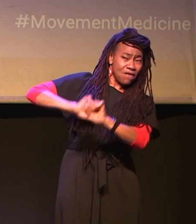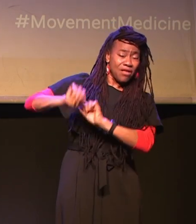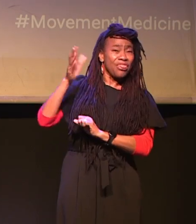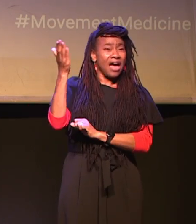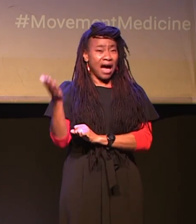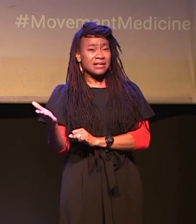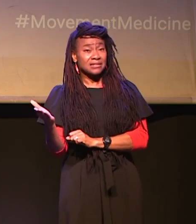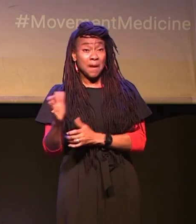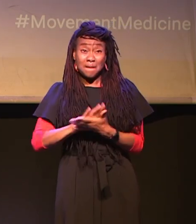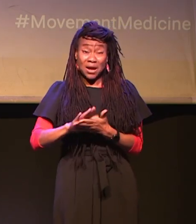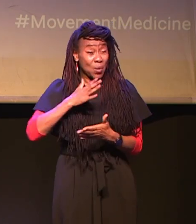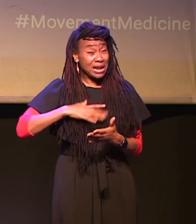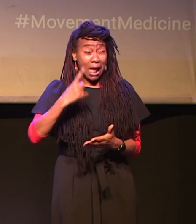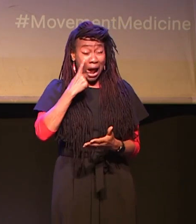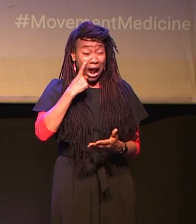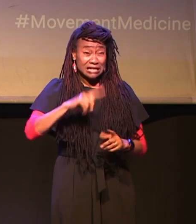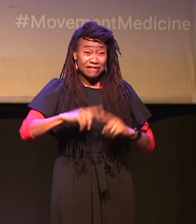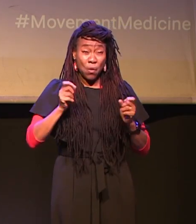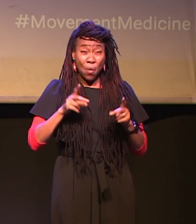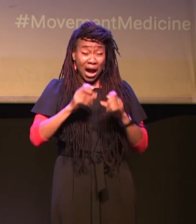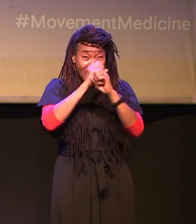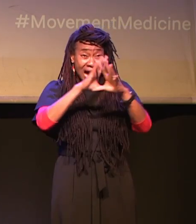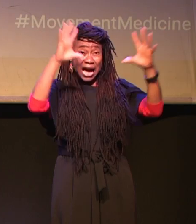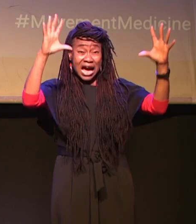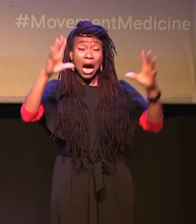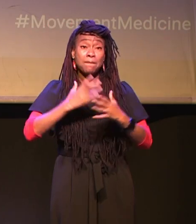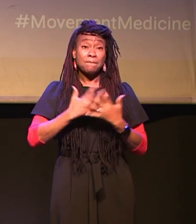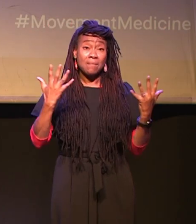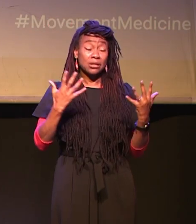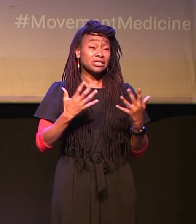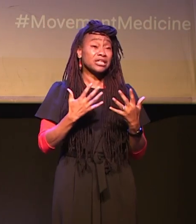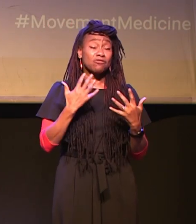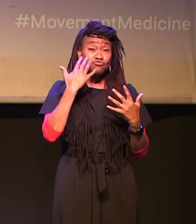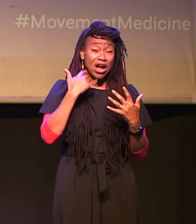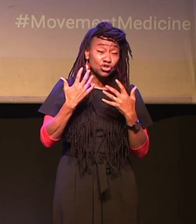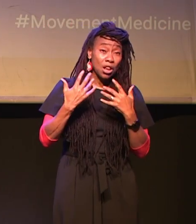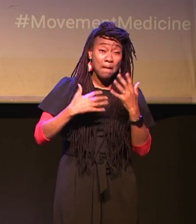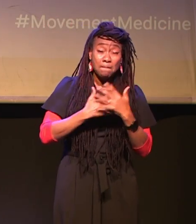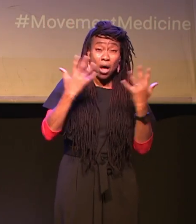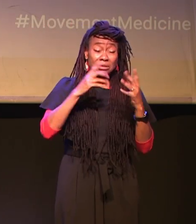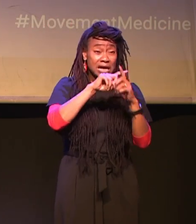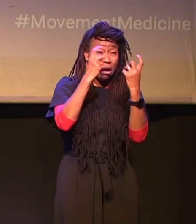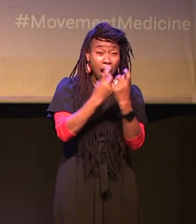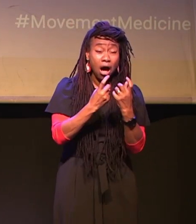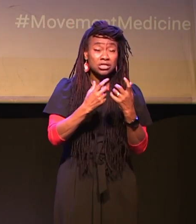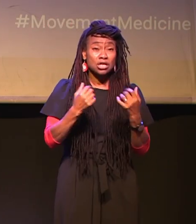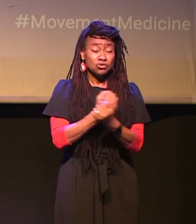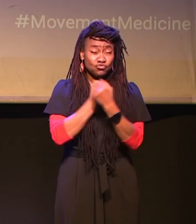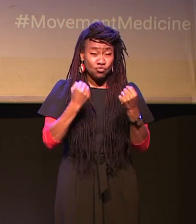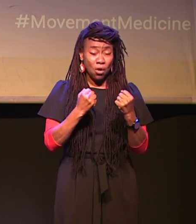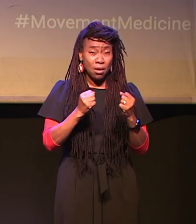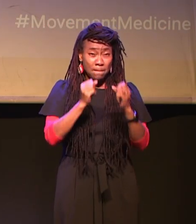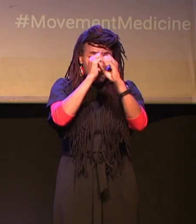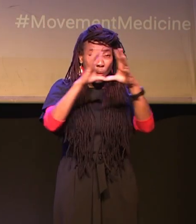big experiments, and that does require cross-sectorial, multiracial, multi-class, bold, big movements, and being able to